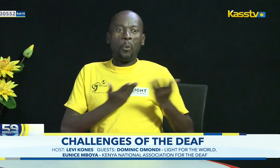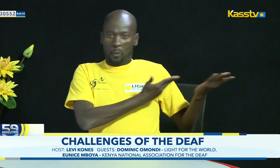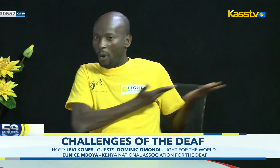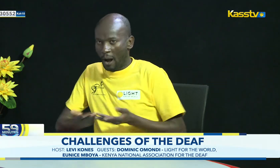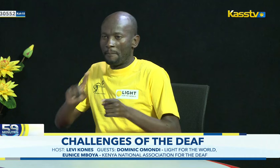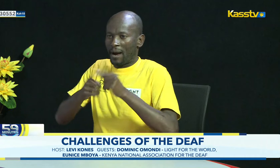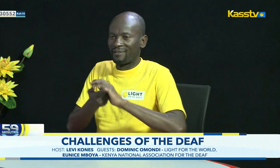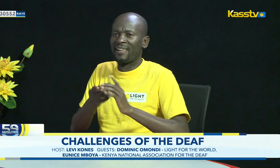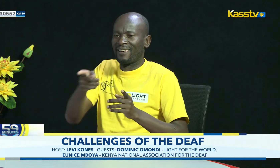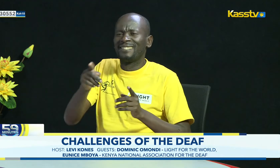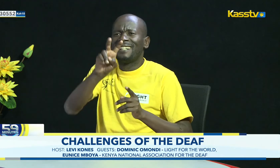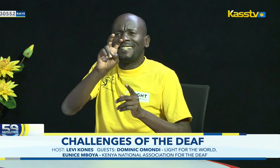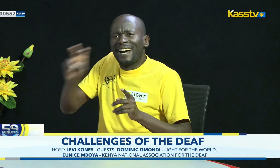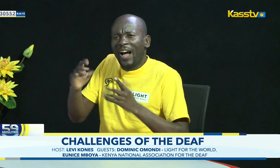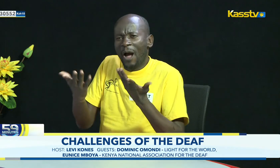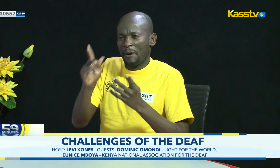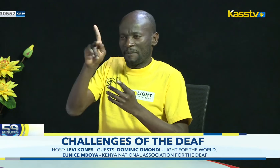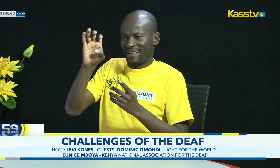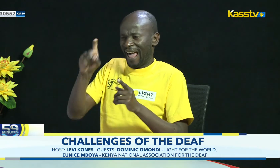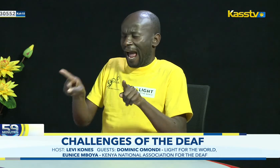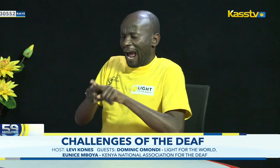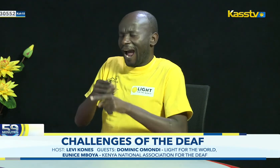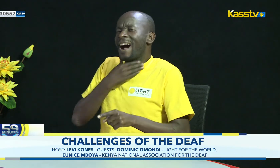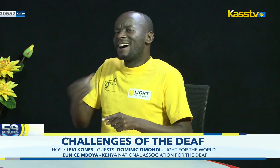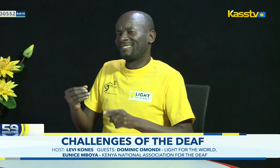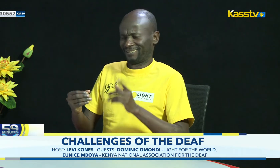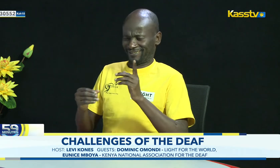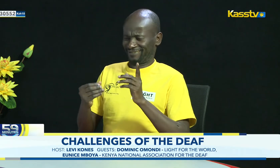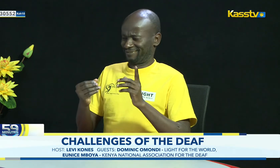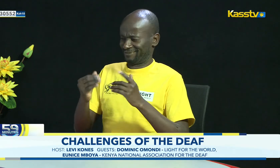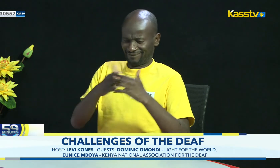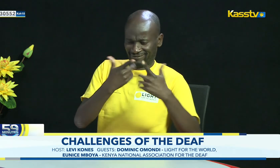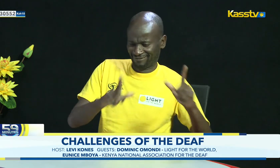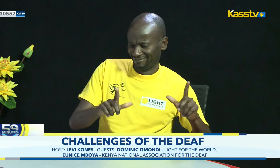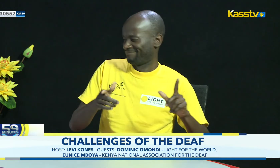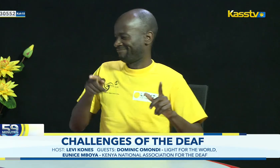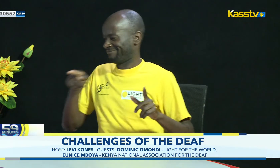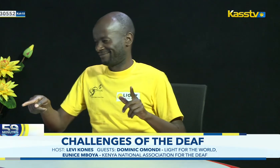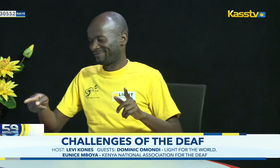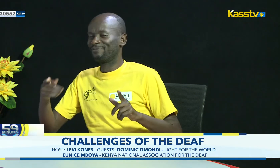have market linkages that we do for the same, and with this